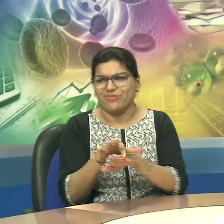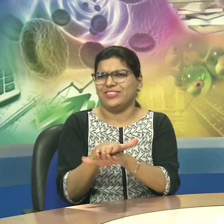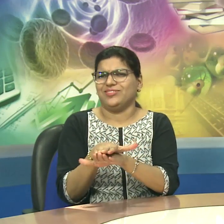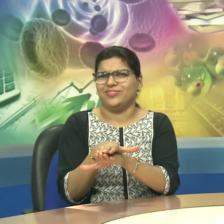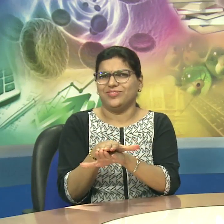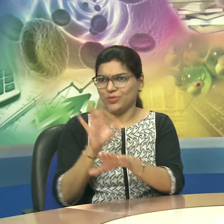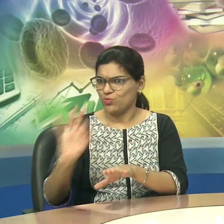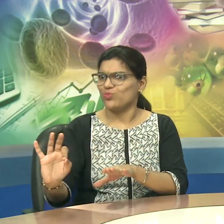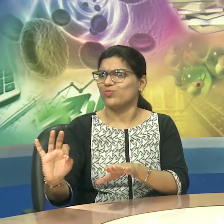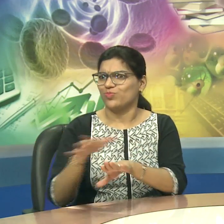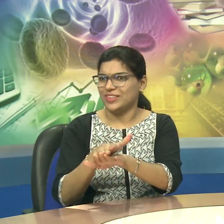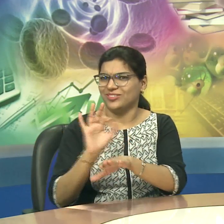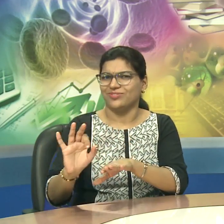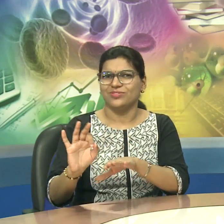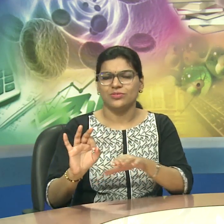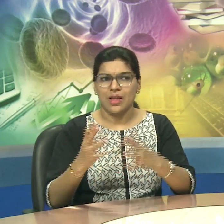of goldfish this time.